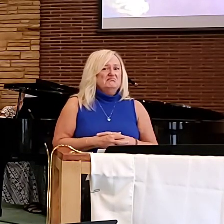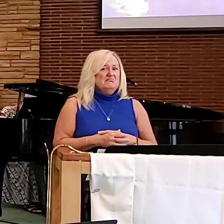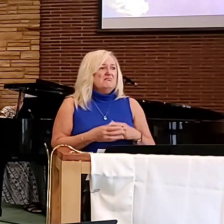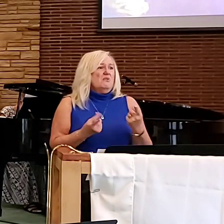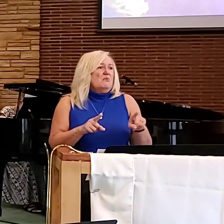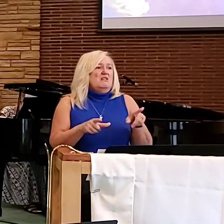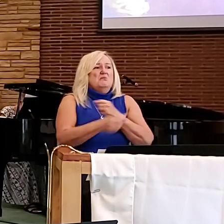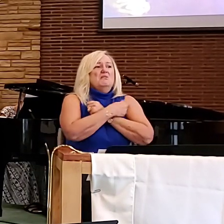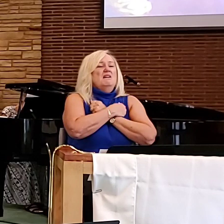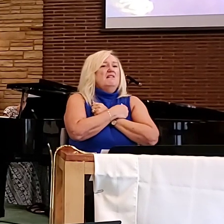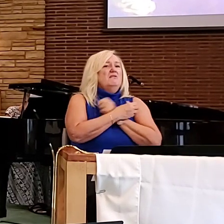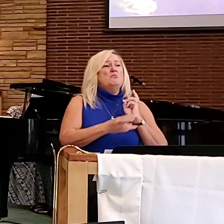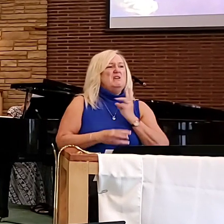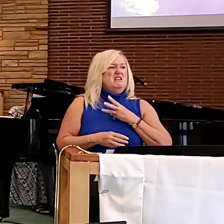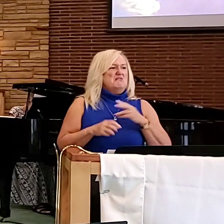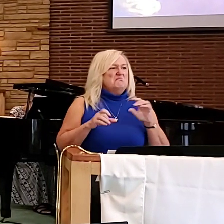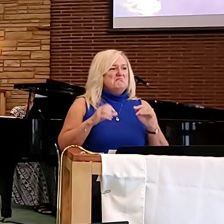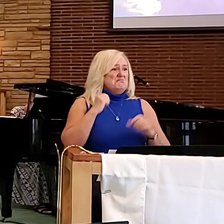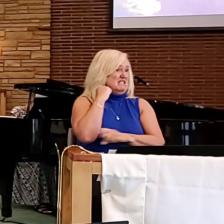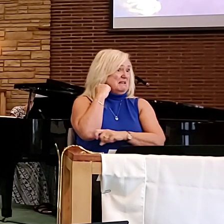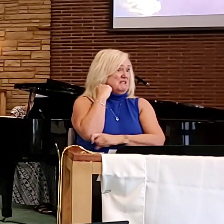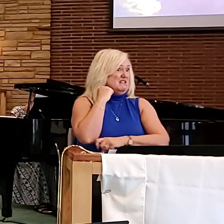Where you love, we are tempted to hate.